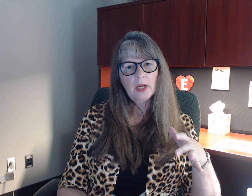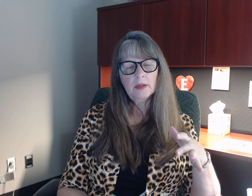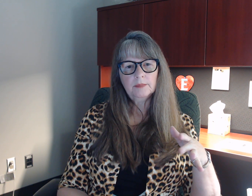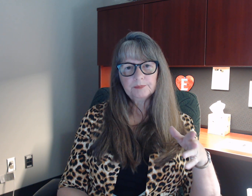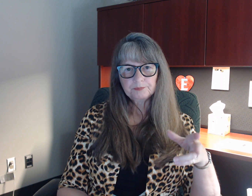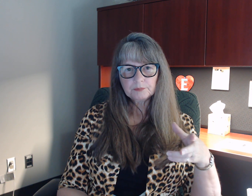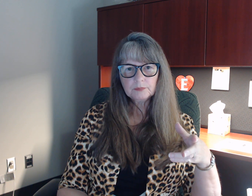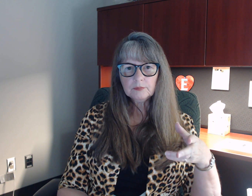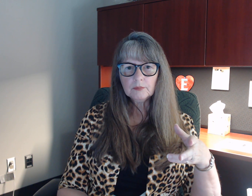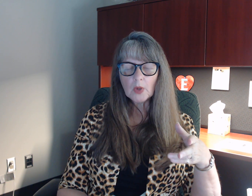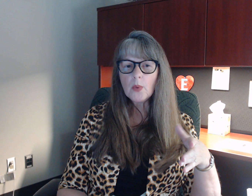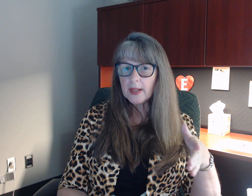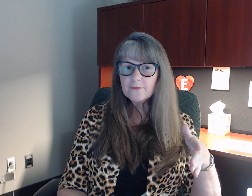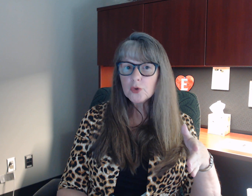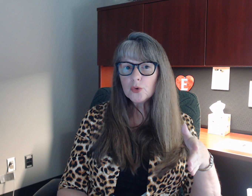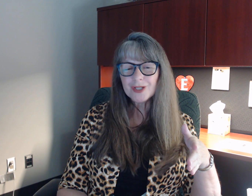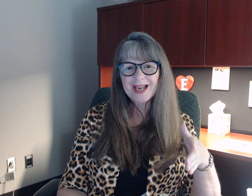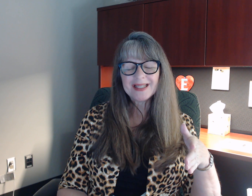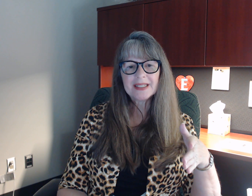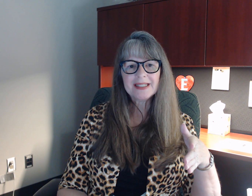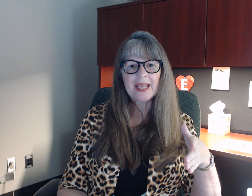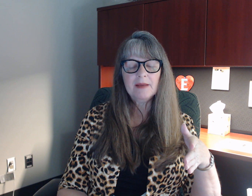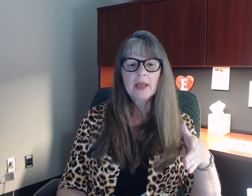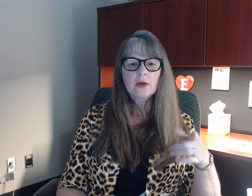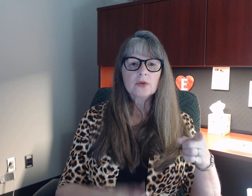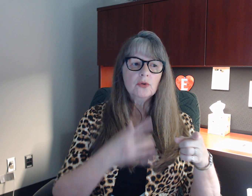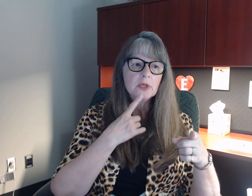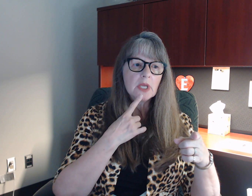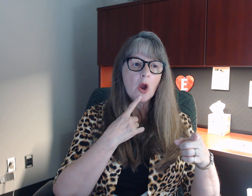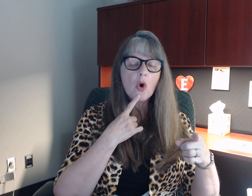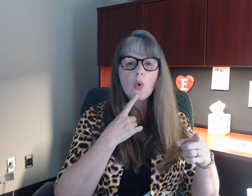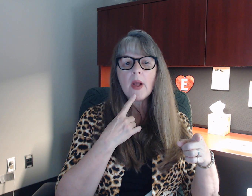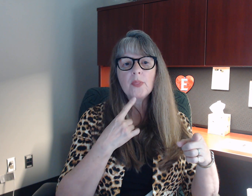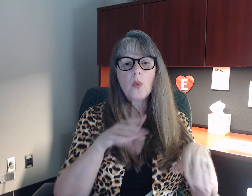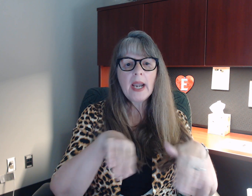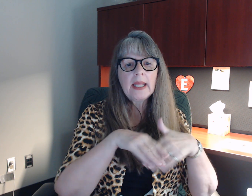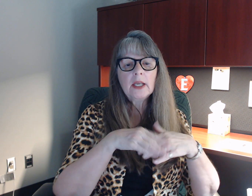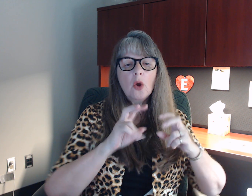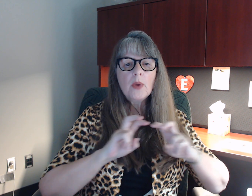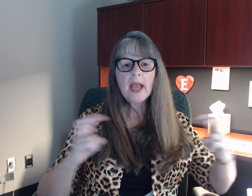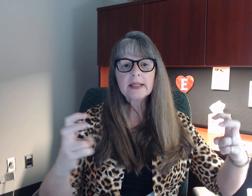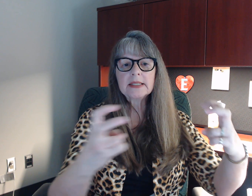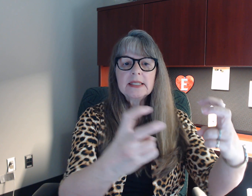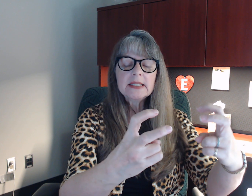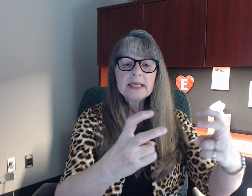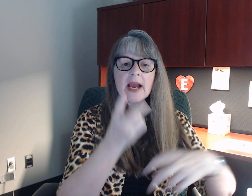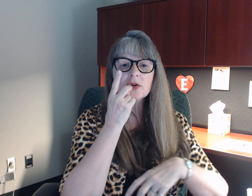um, wedding food is kind of the same. So you could say, oh, at the wedding we had a sit down dinner,